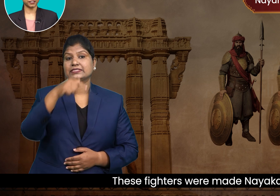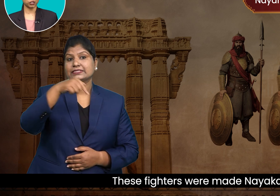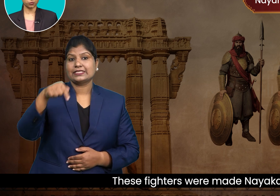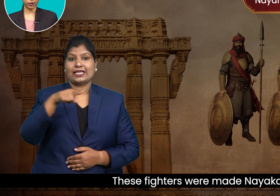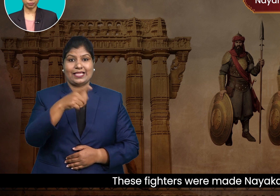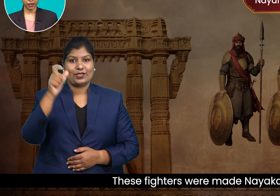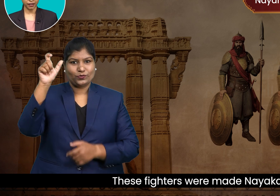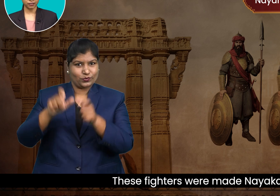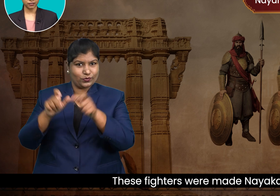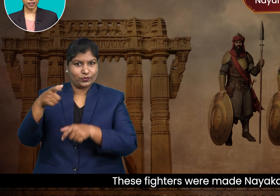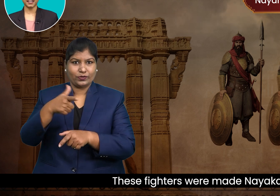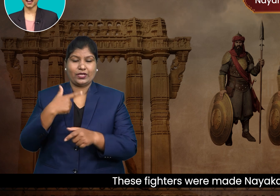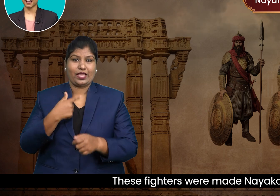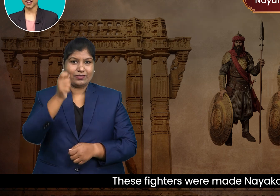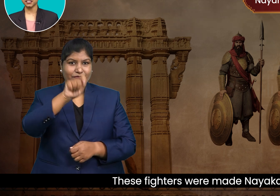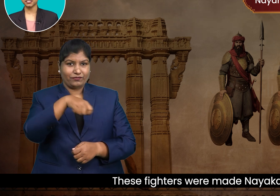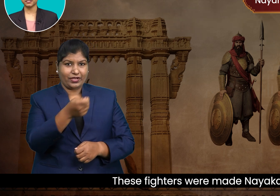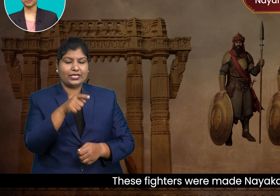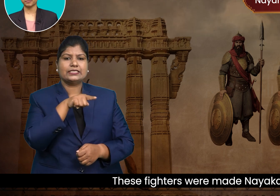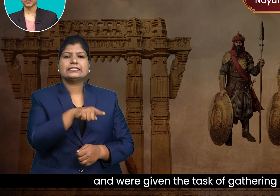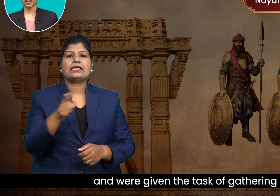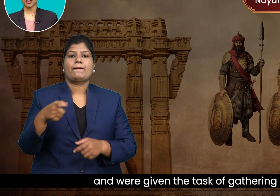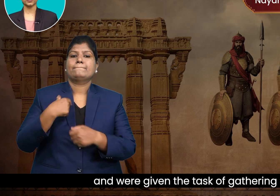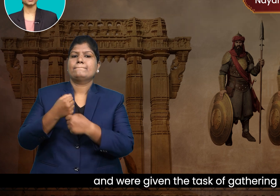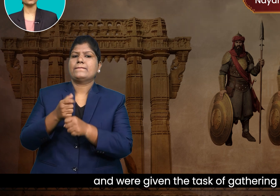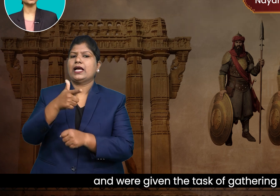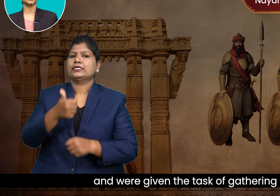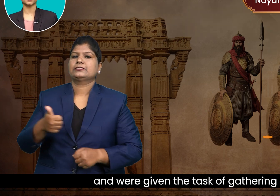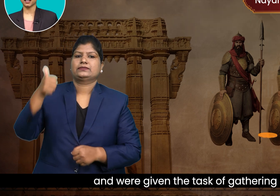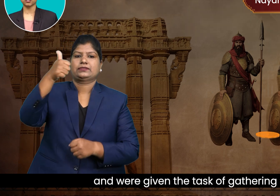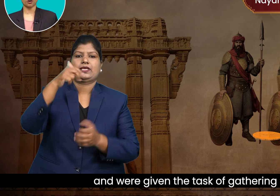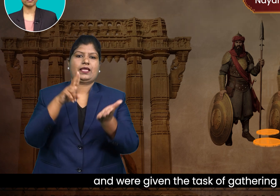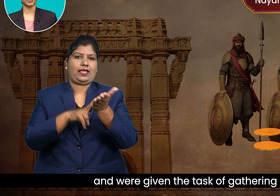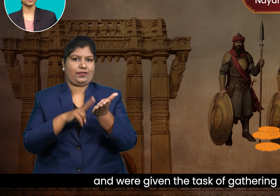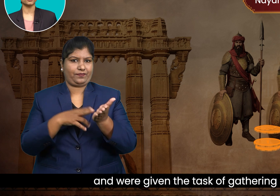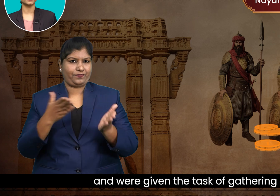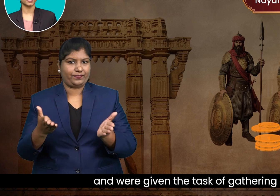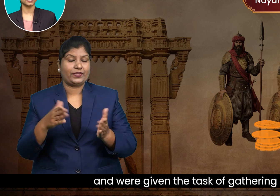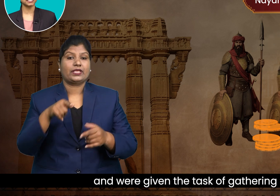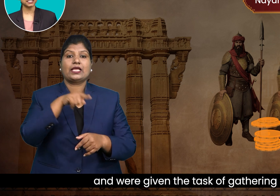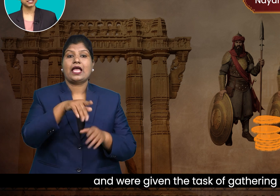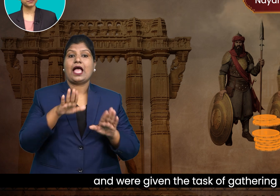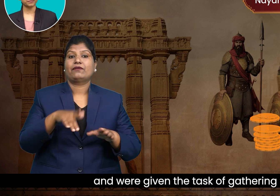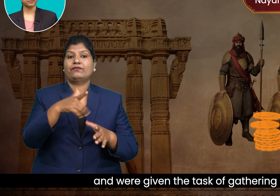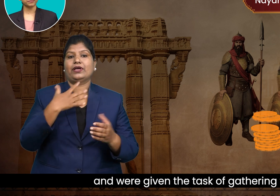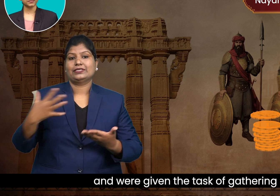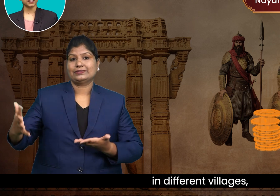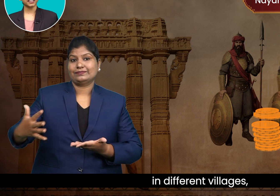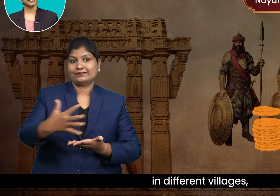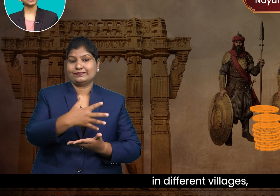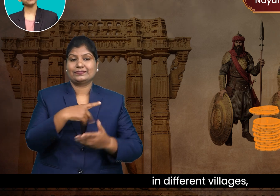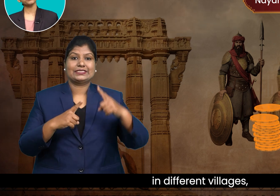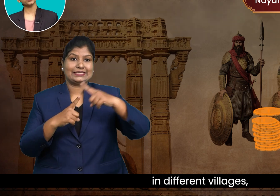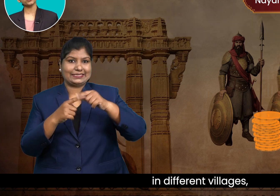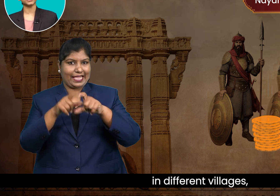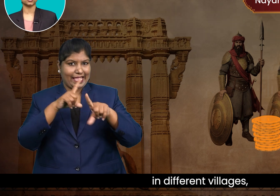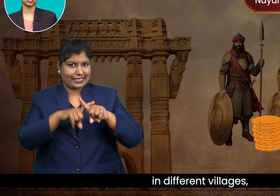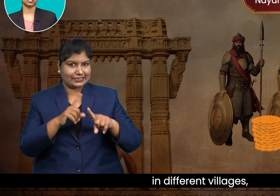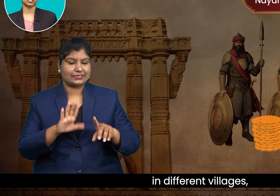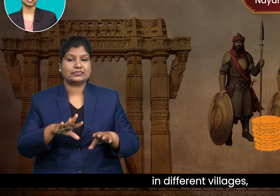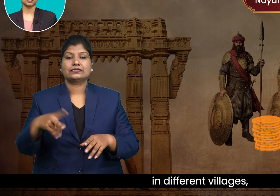These fighters were made Nayakas and were given the task of gathering taxes in